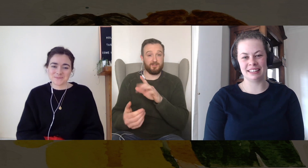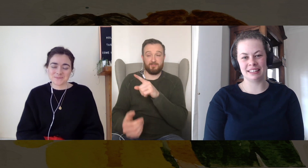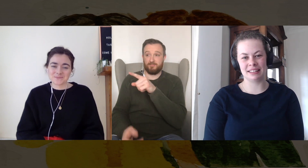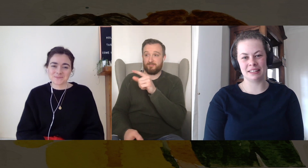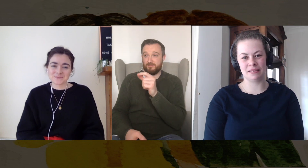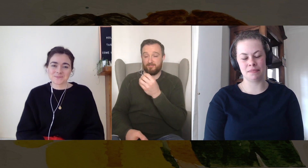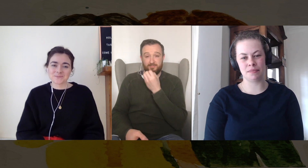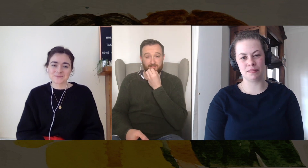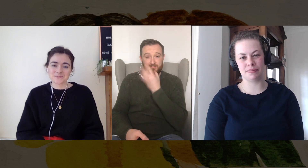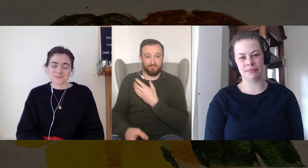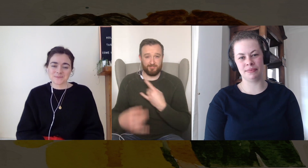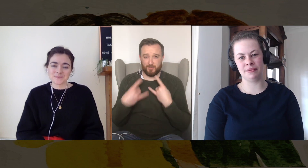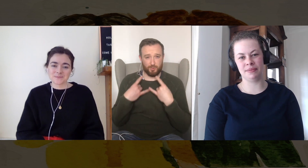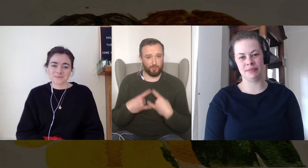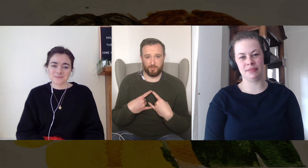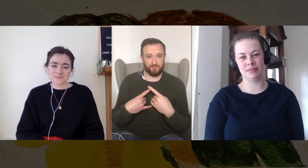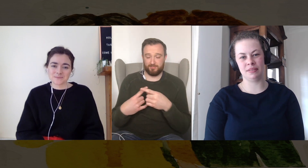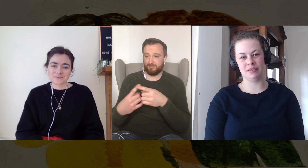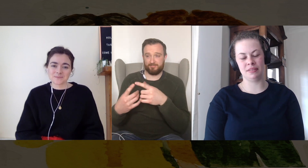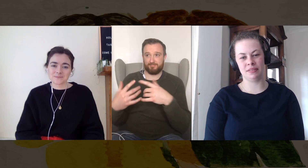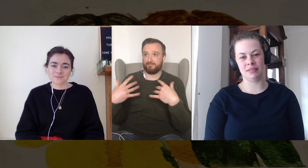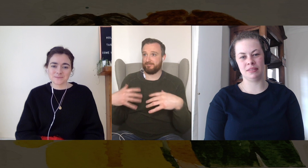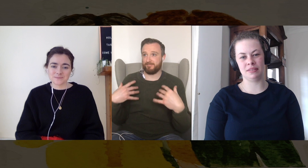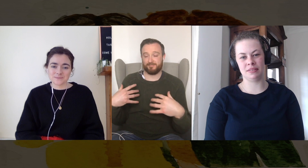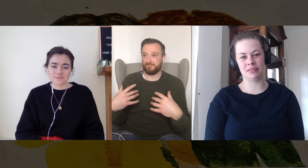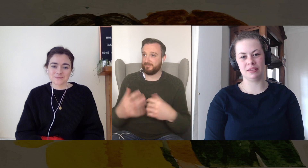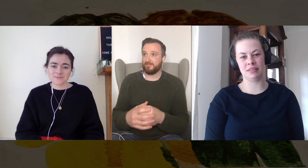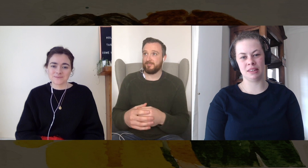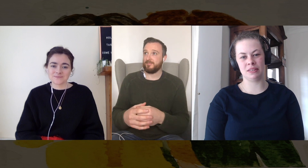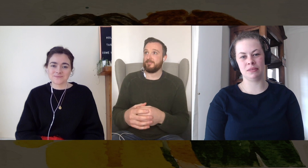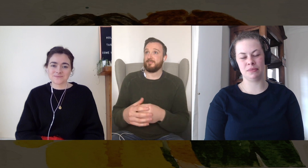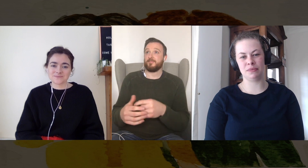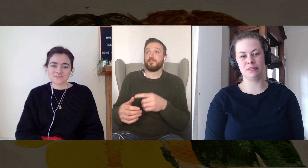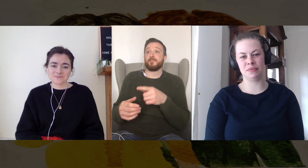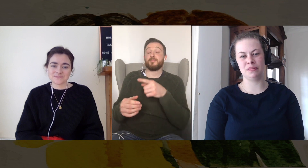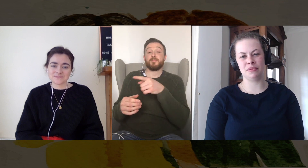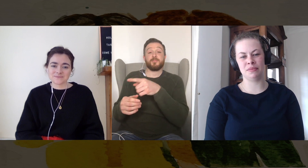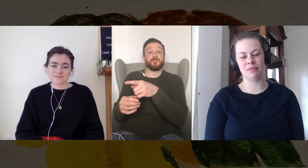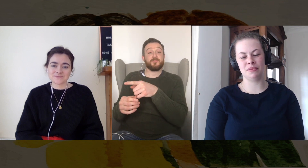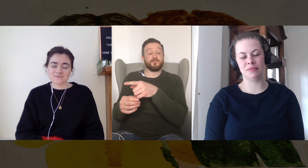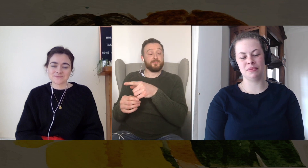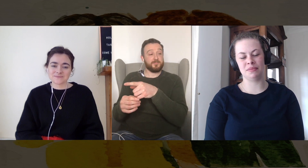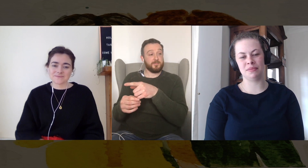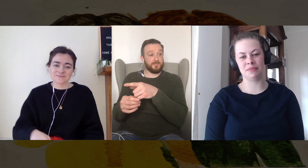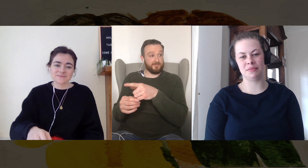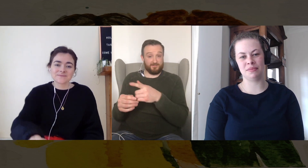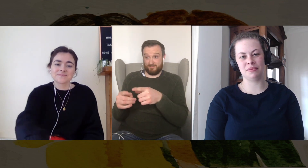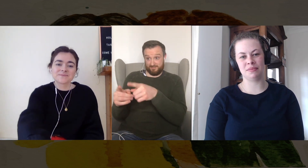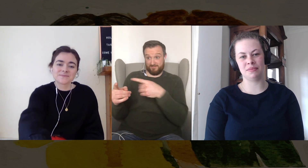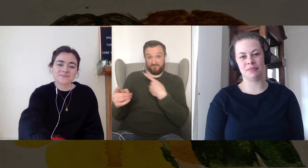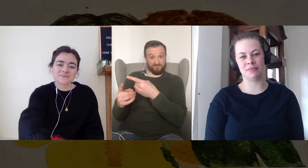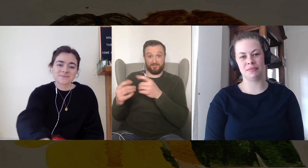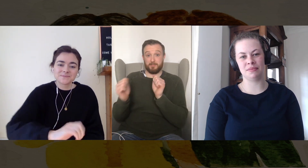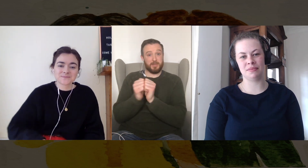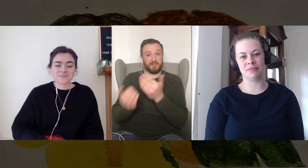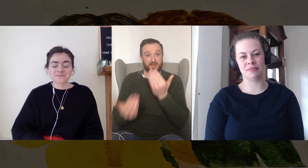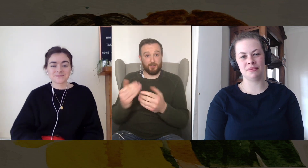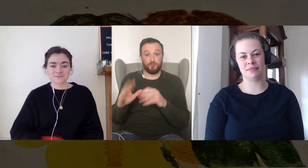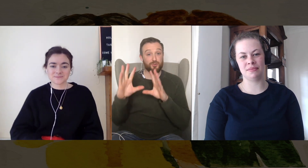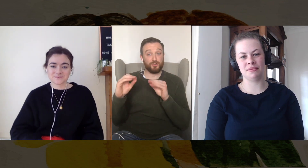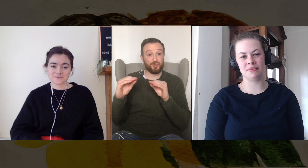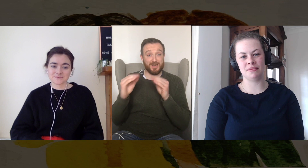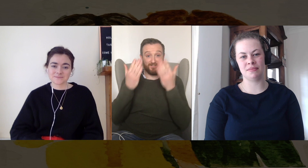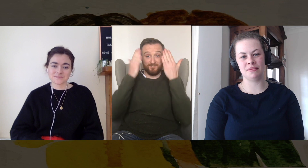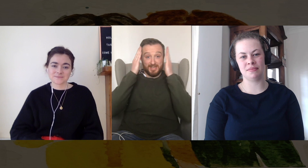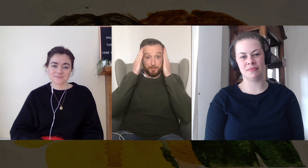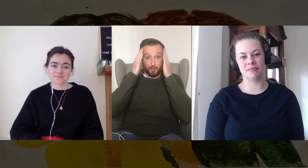Is this the book that you took the picture with? Yes, in Peru. In Peru and Machu Picchu. Yeah. Quite a famous book.